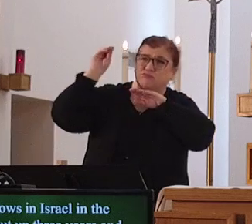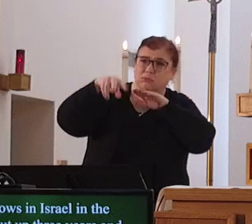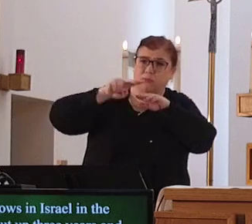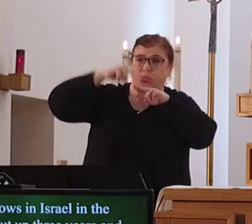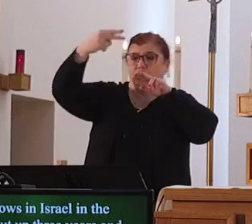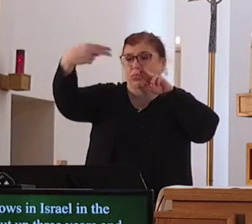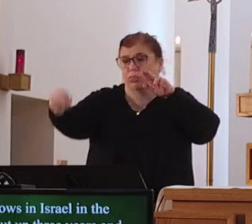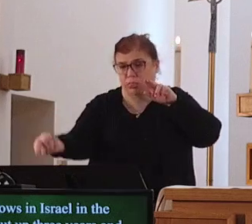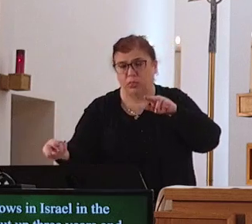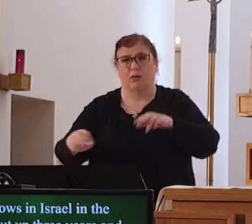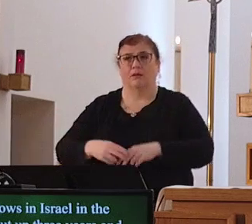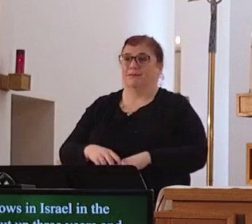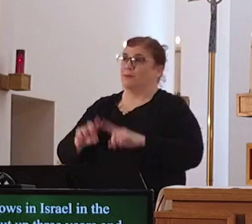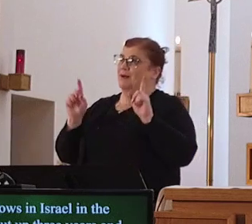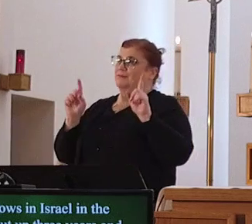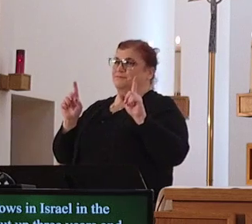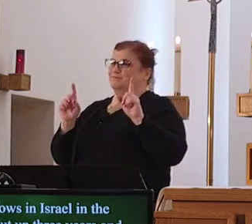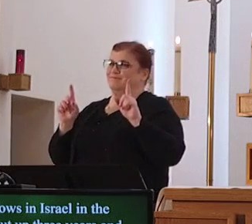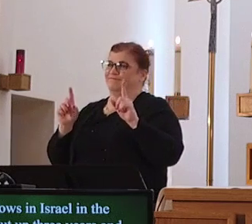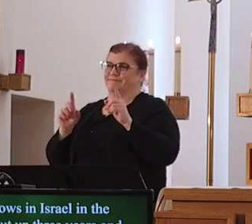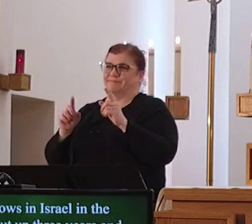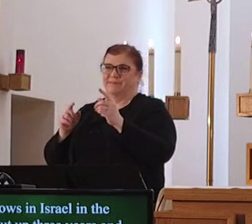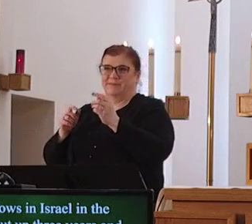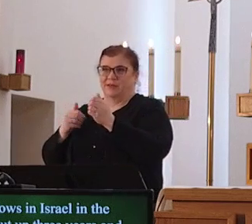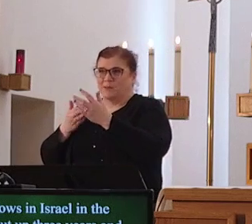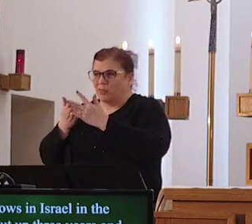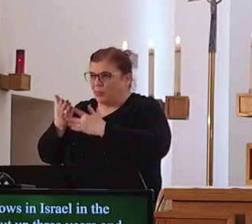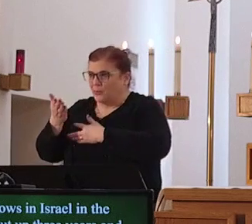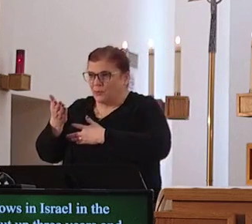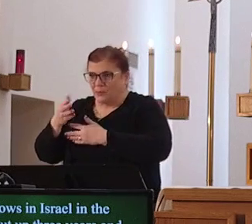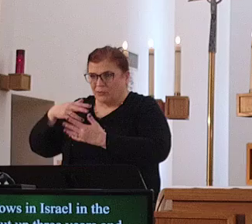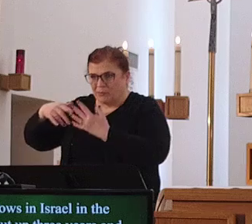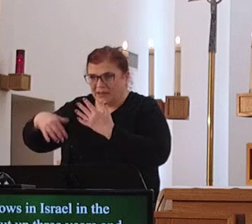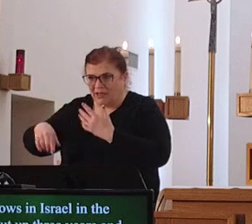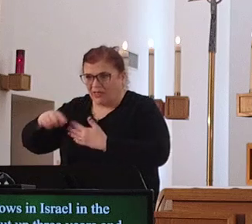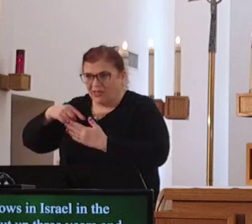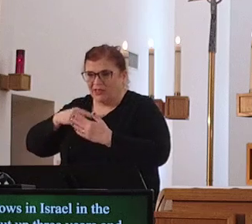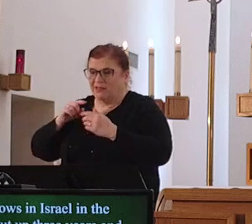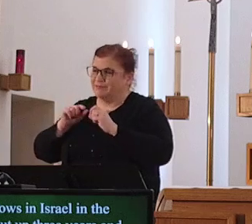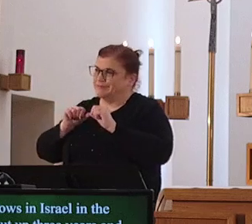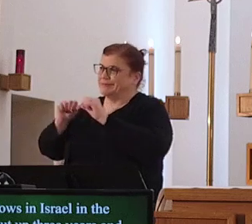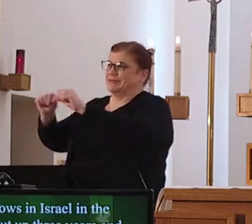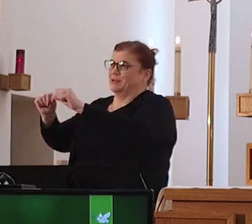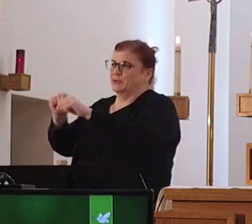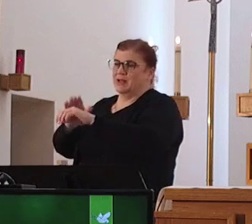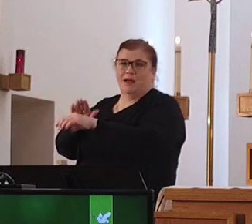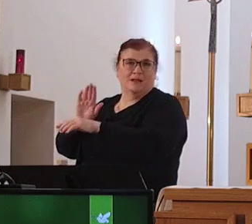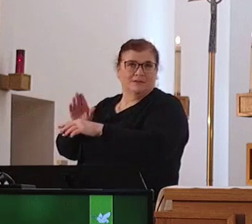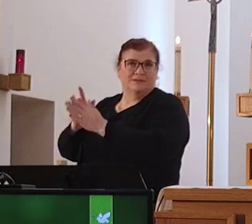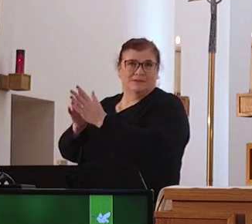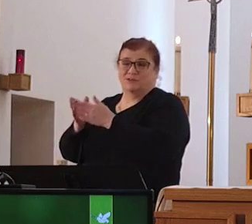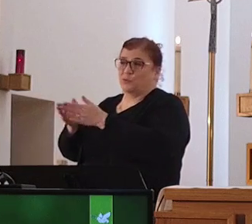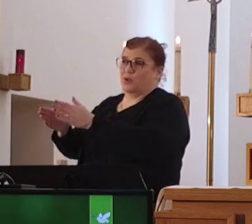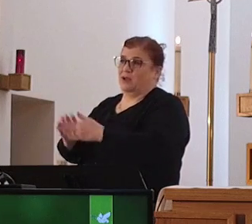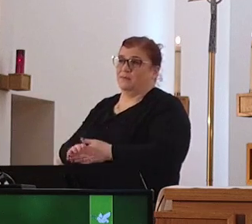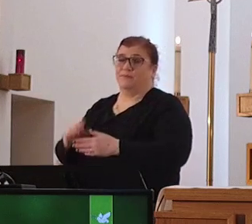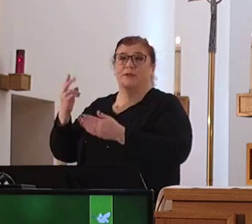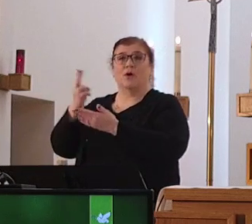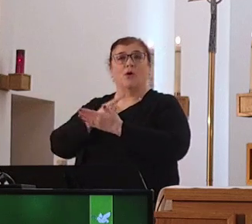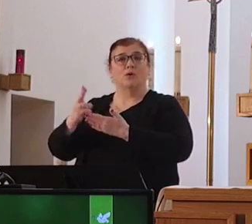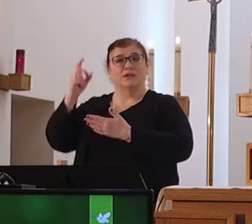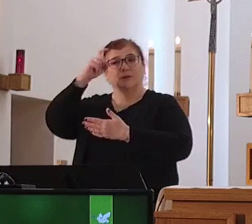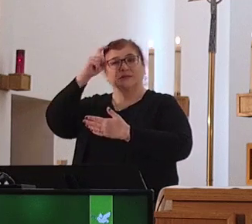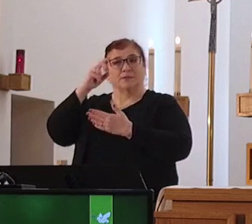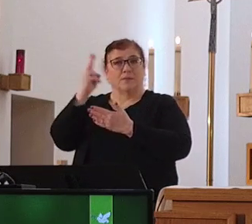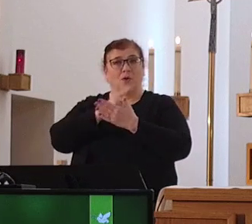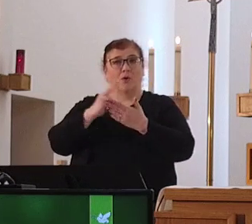cliff. But he passed through the midst of them and went on his way. Holy wisdom,